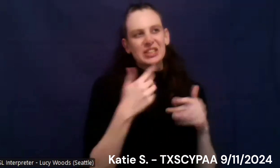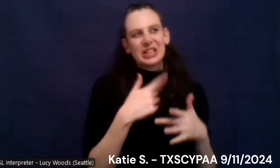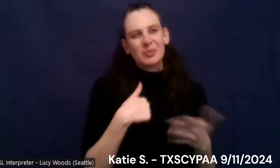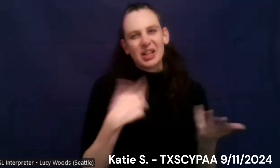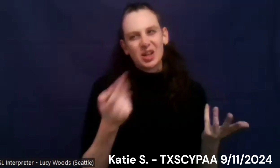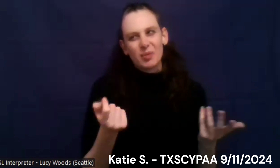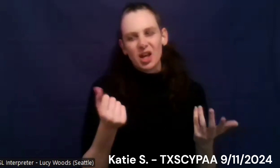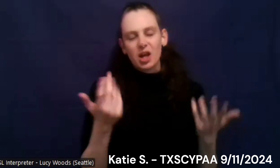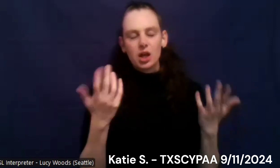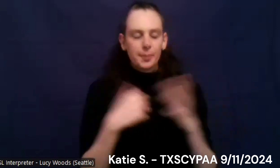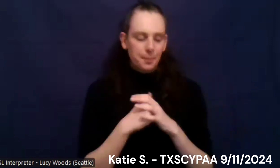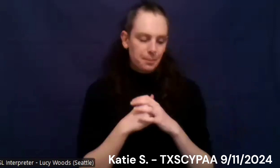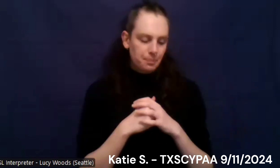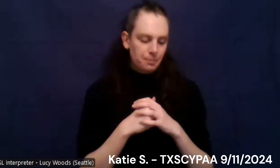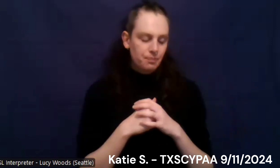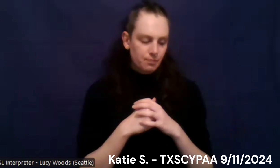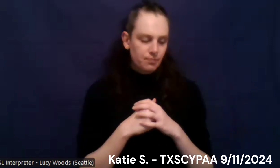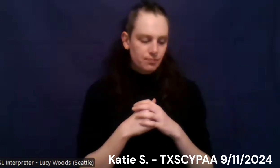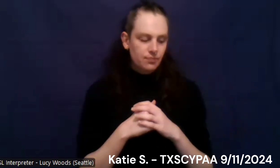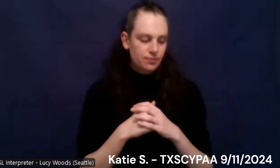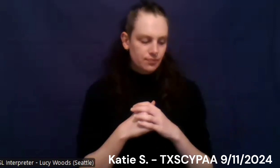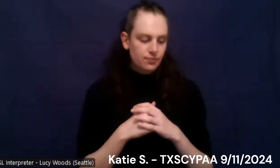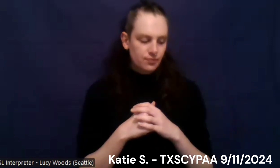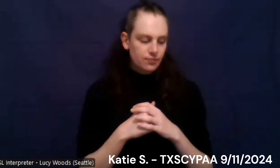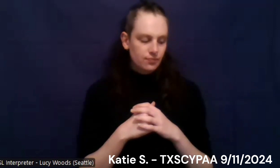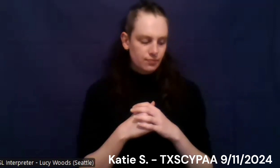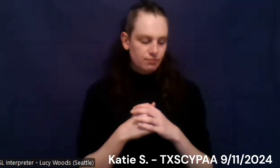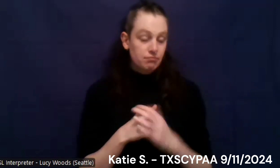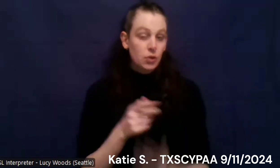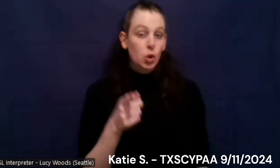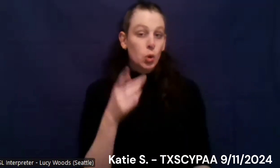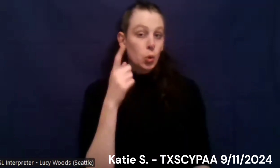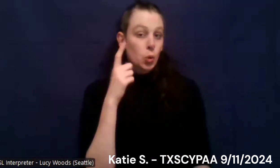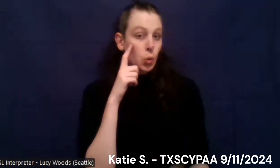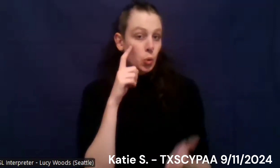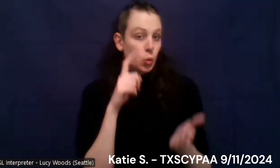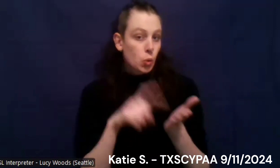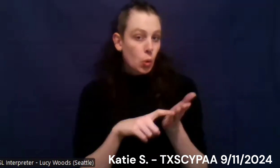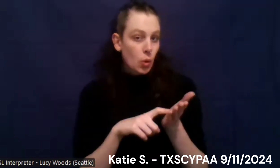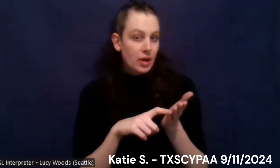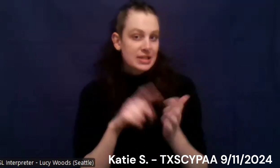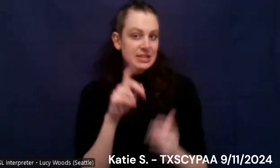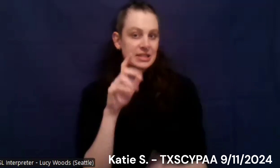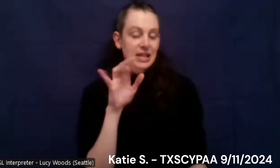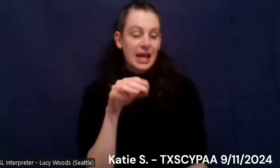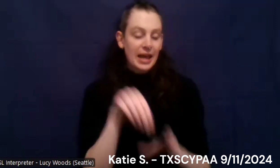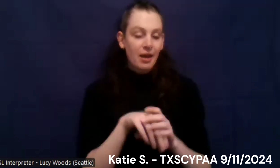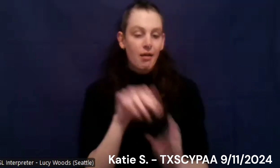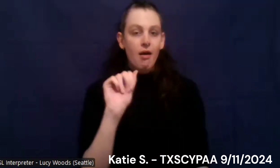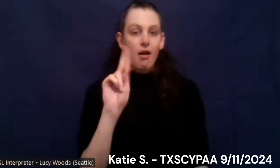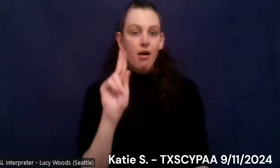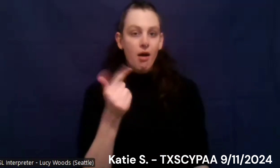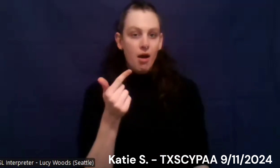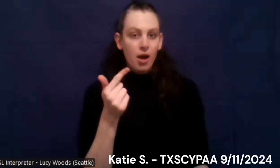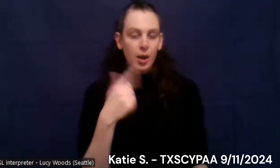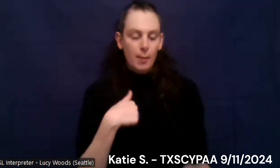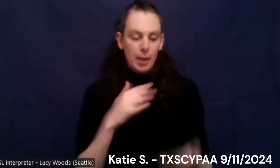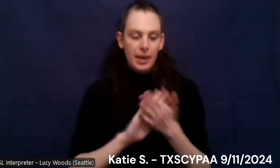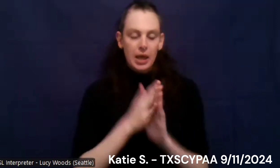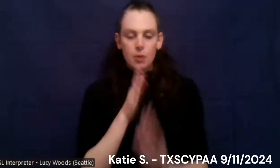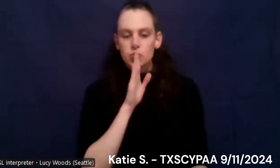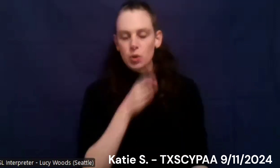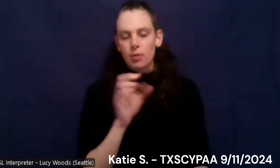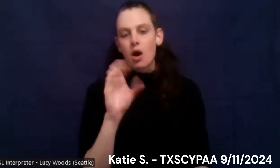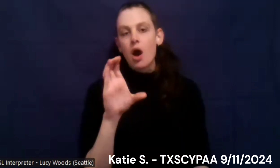but and I'll say this, you'll notice that I said that was in August. I got sober October 7th. So September,